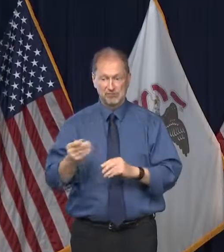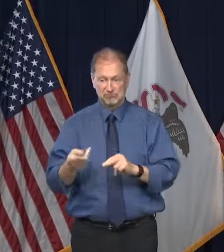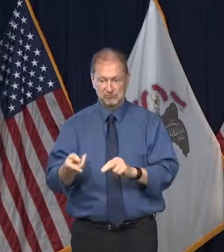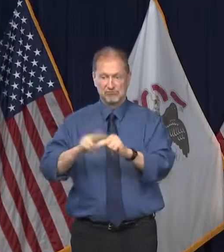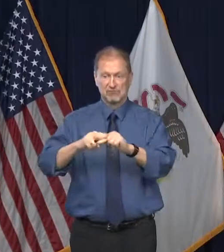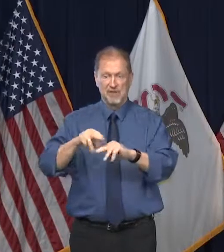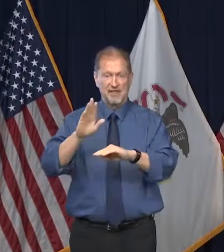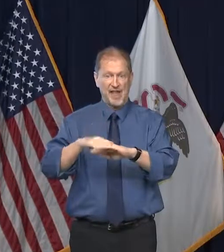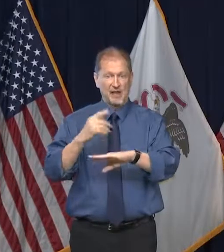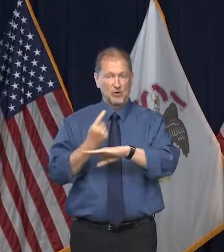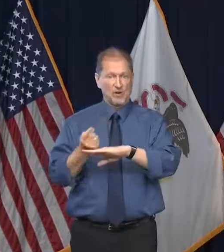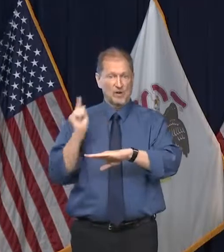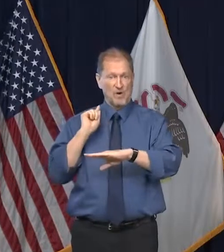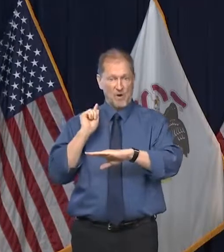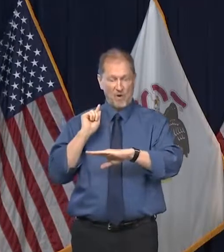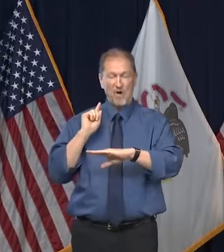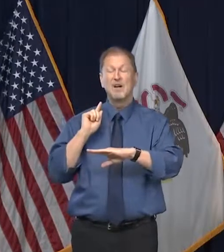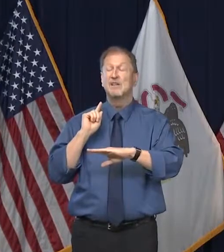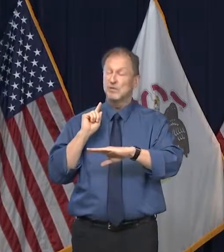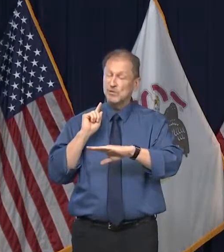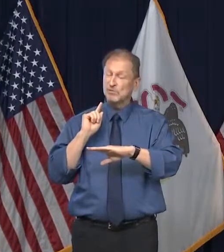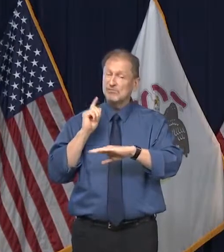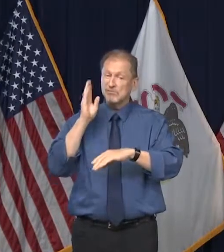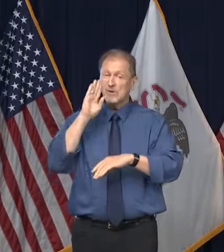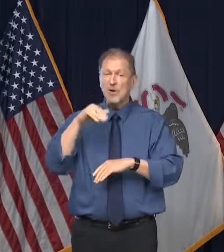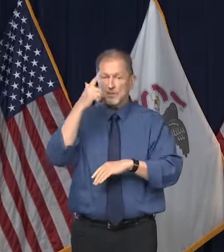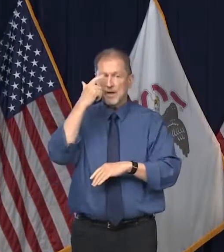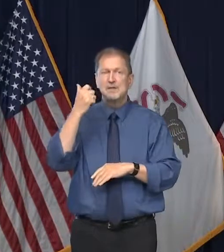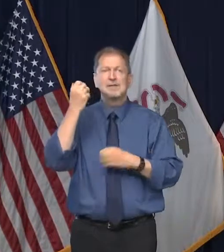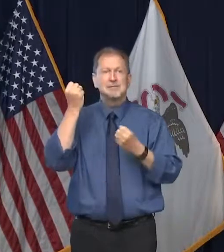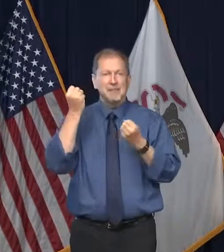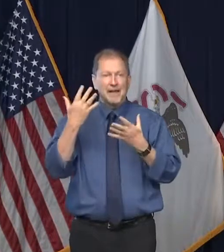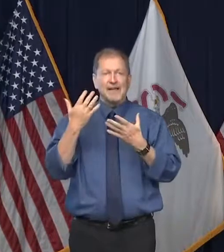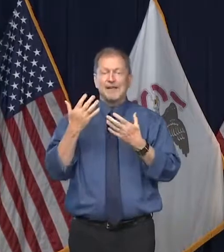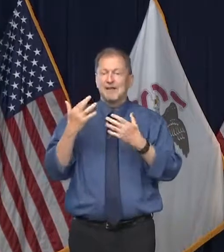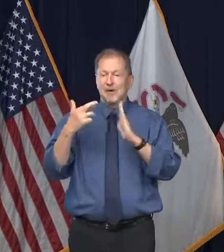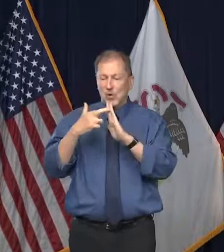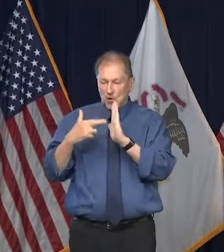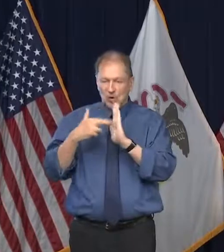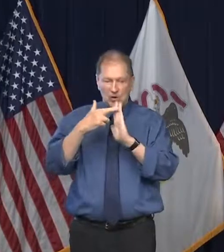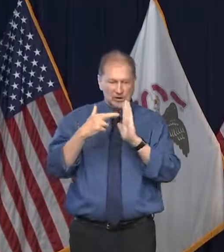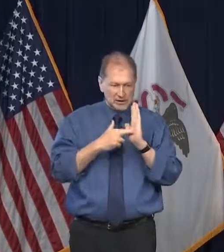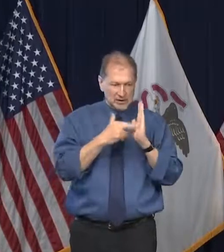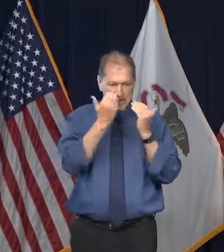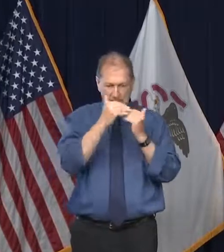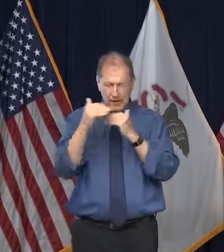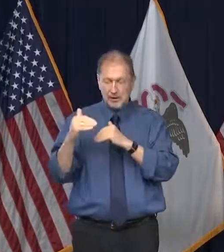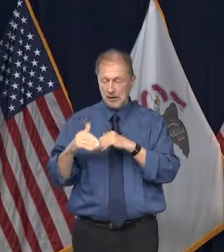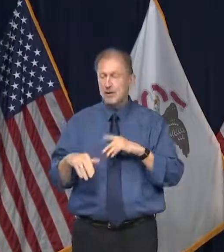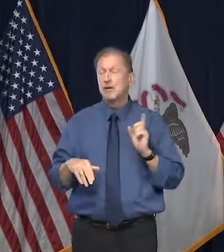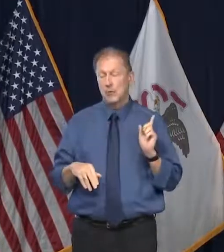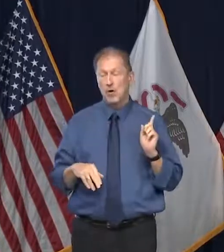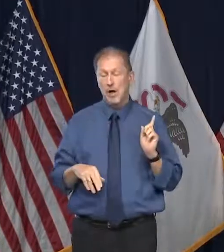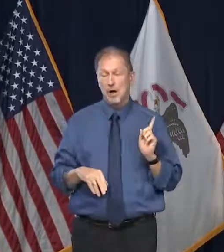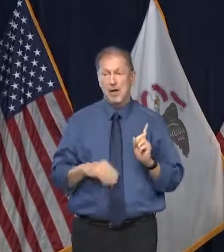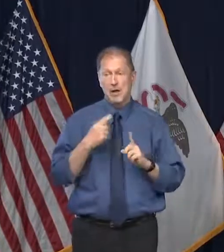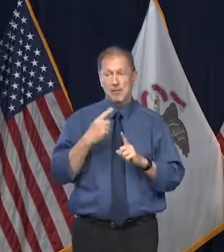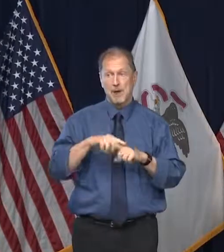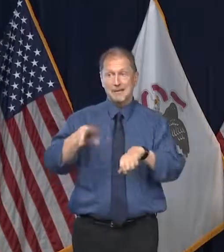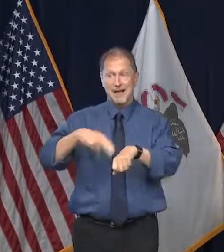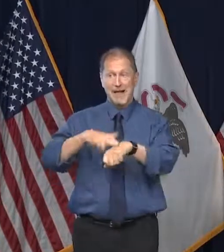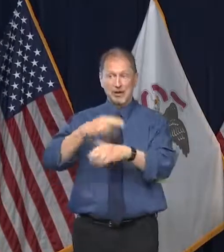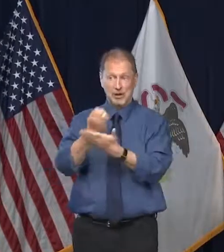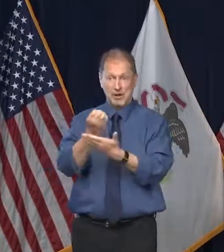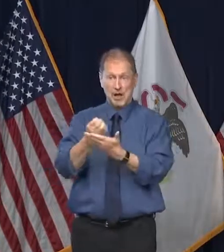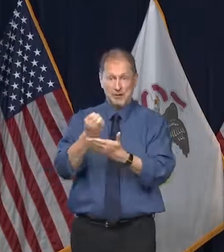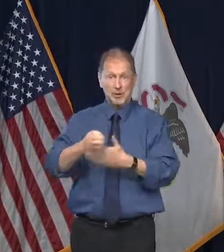before. Not all that surprisingly, considering the new mitigation efforts. Well, and considering the situation of the national economy,